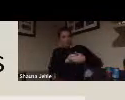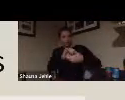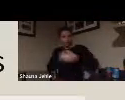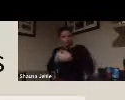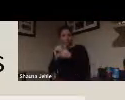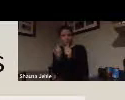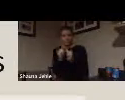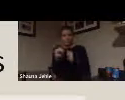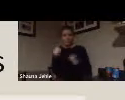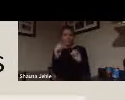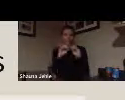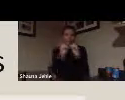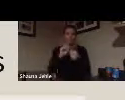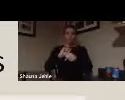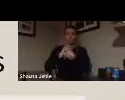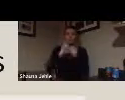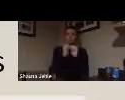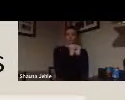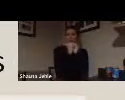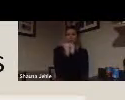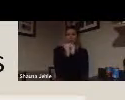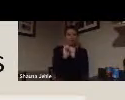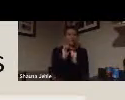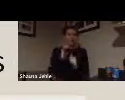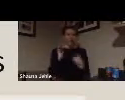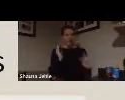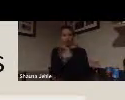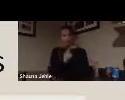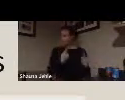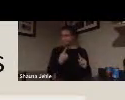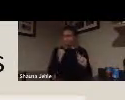and, you know, working together towards our mutual goal.